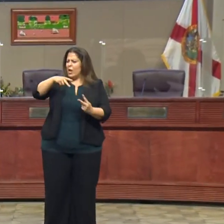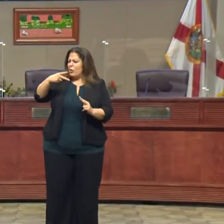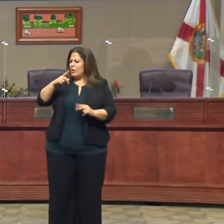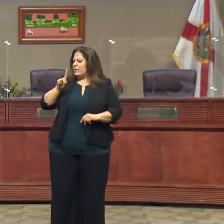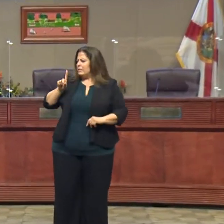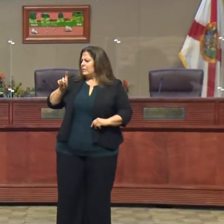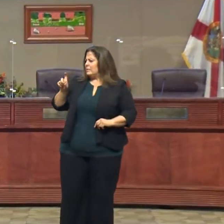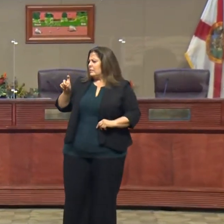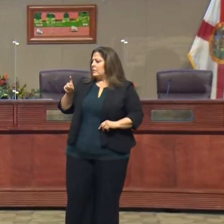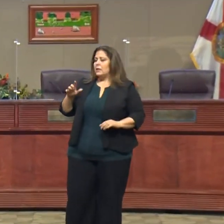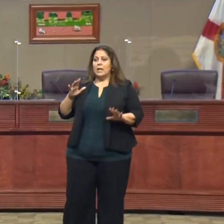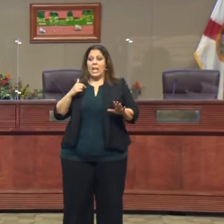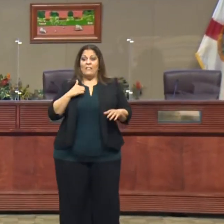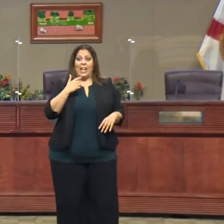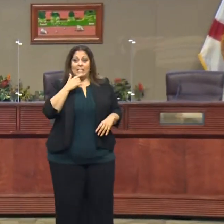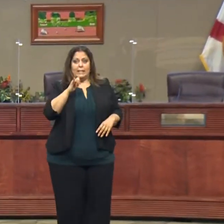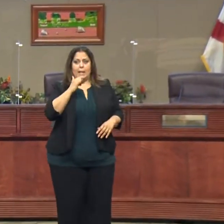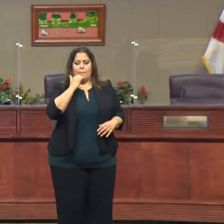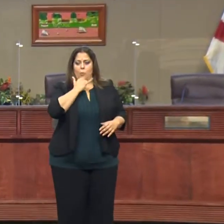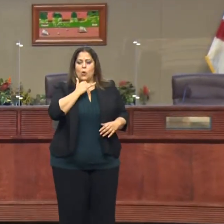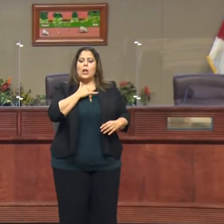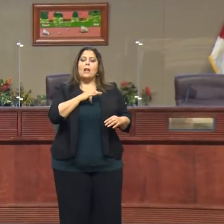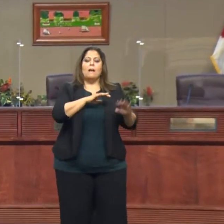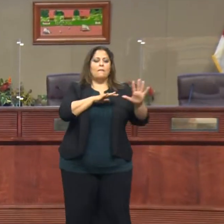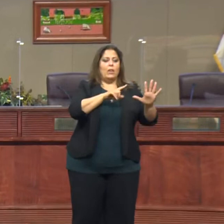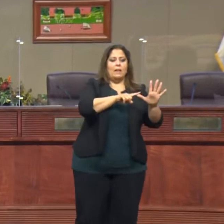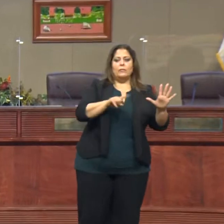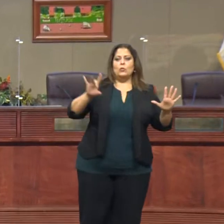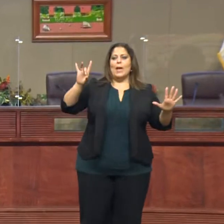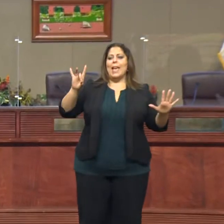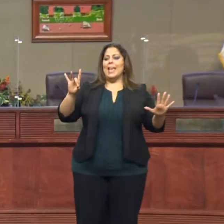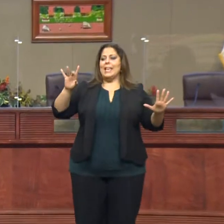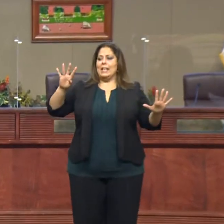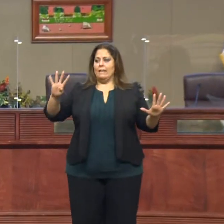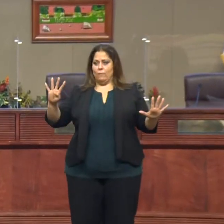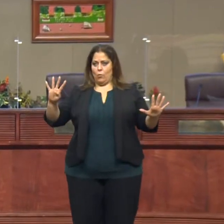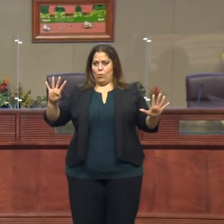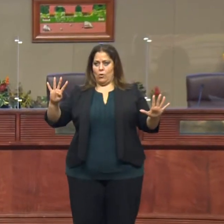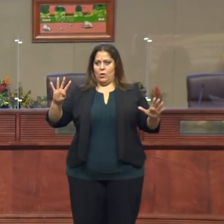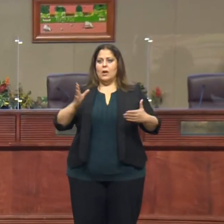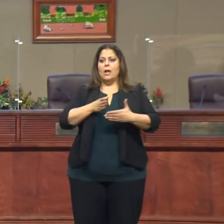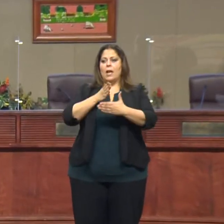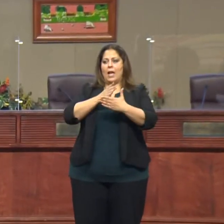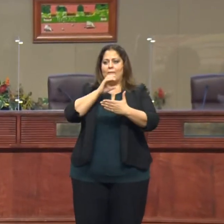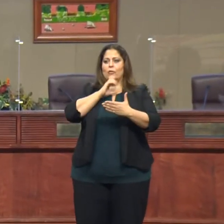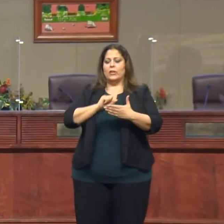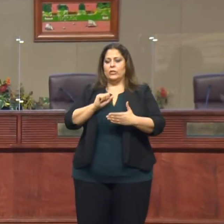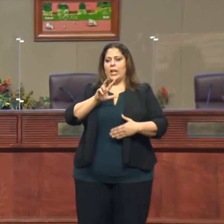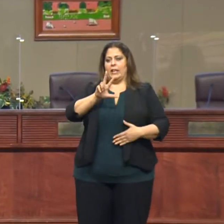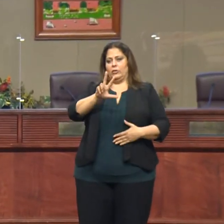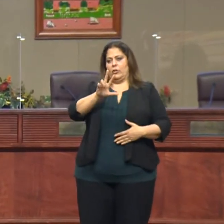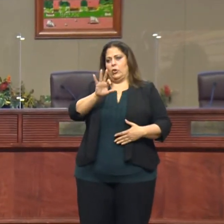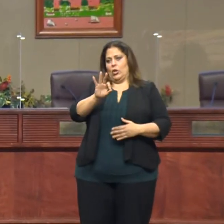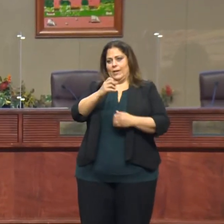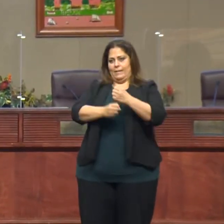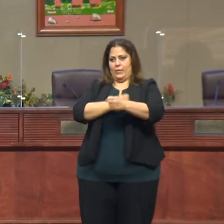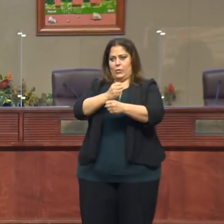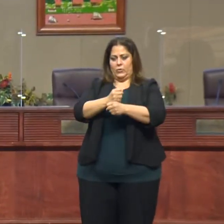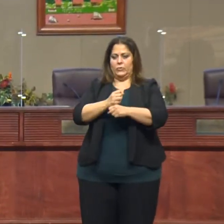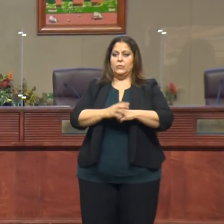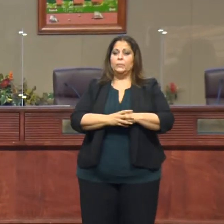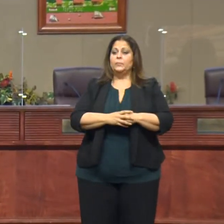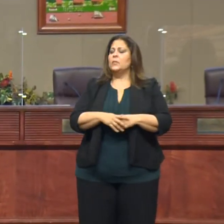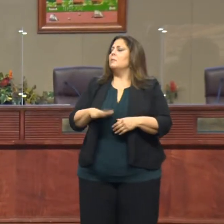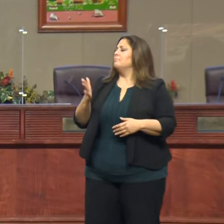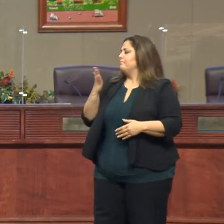If I did, that was mistaken. It's 5 to 84 with a median age of 39 years. Thank you. I just wanted to